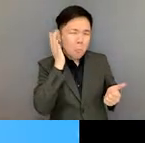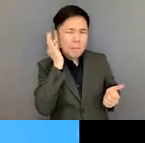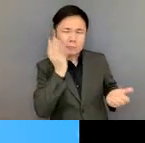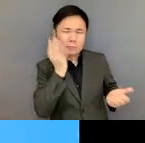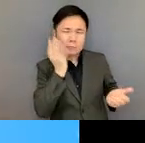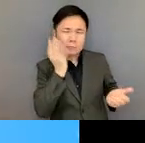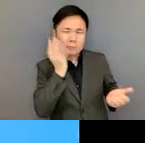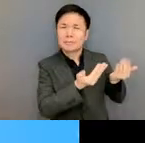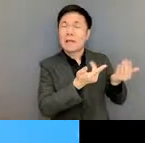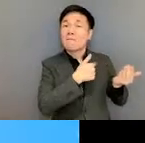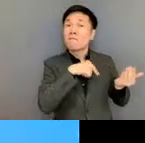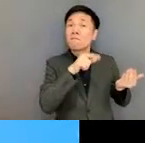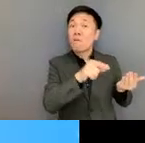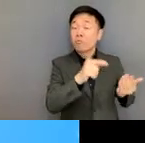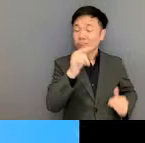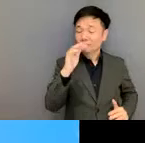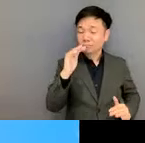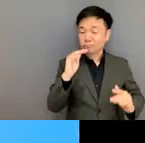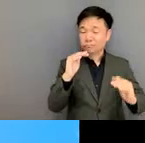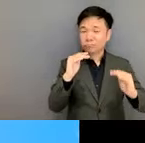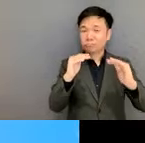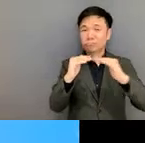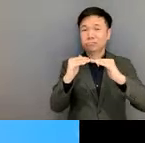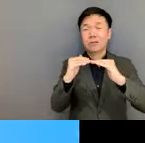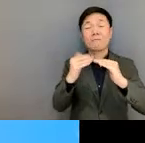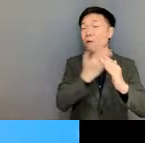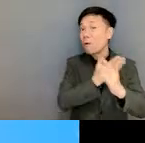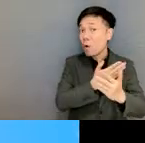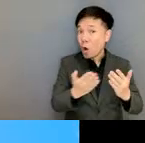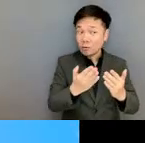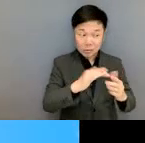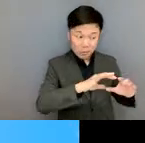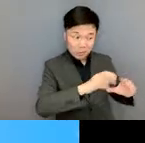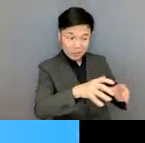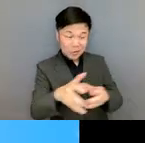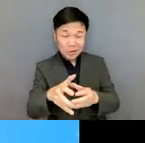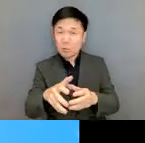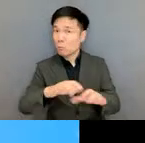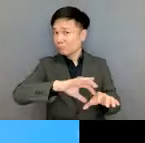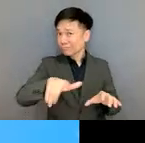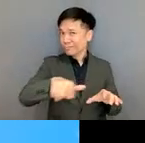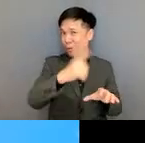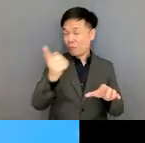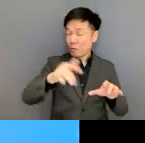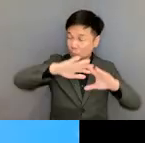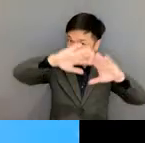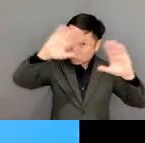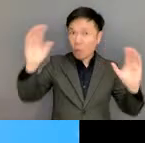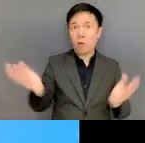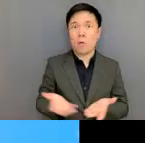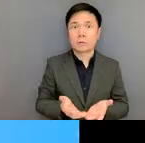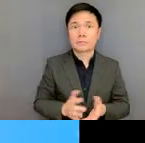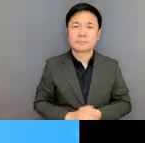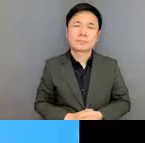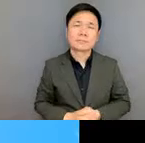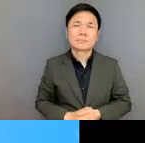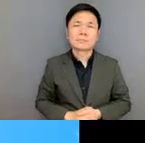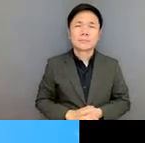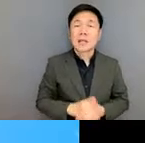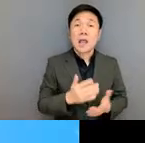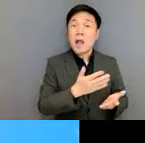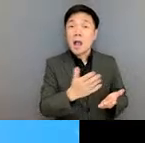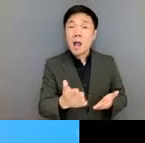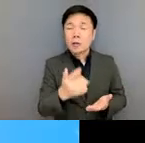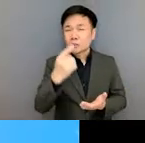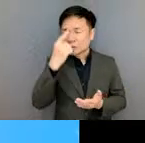gender equality worldwide. The future lies in our investment to gender equality